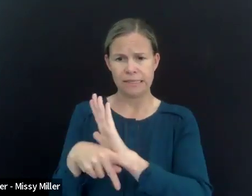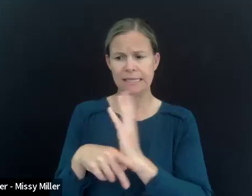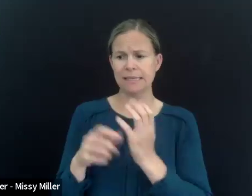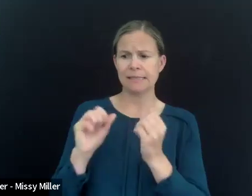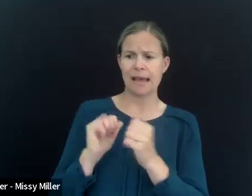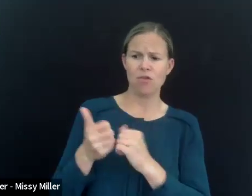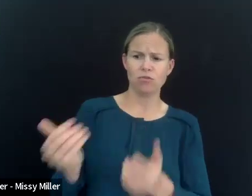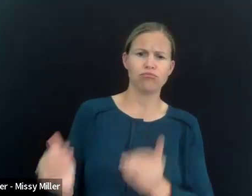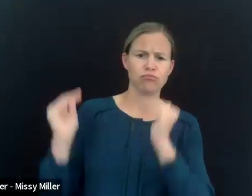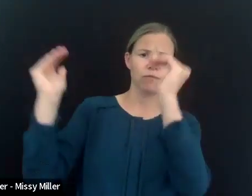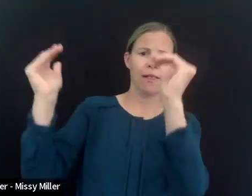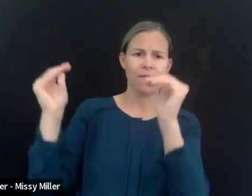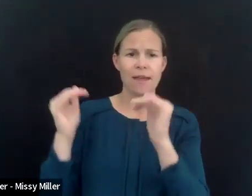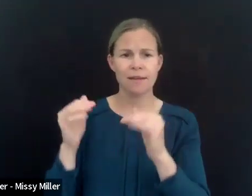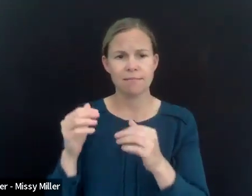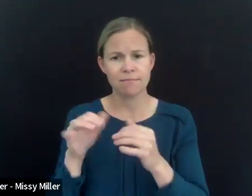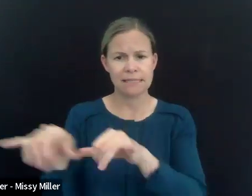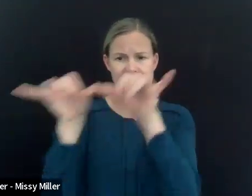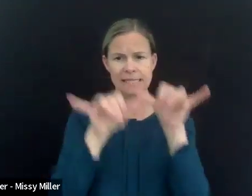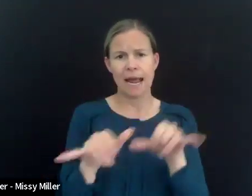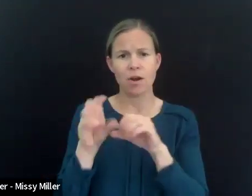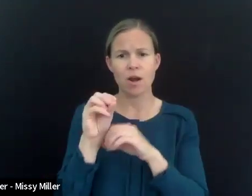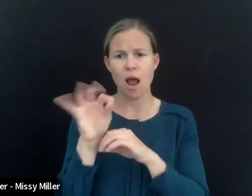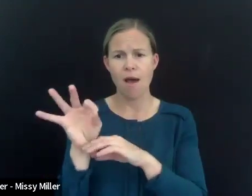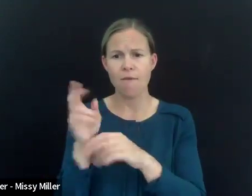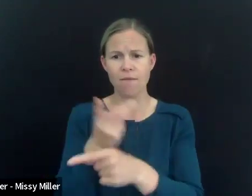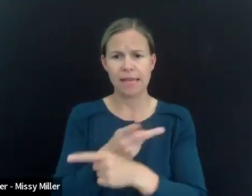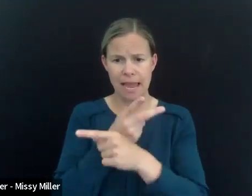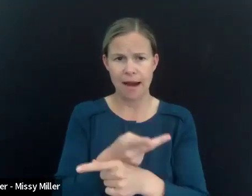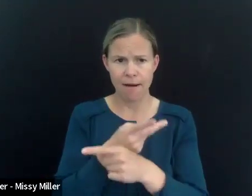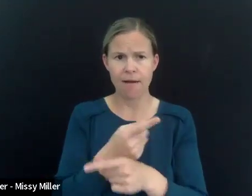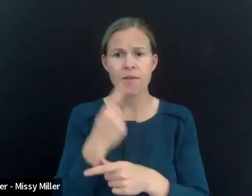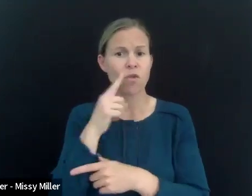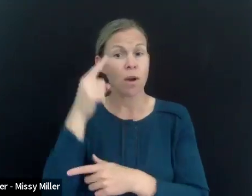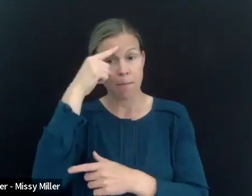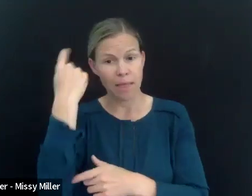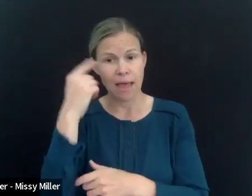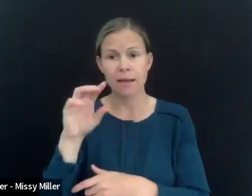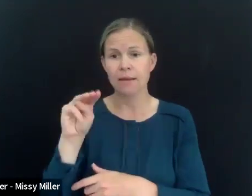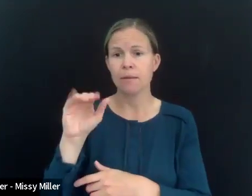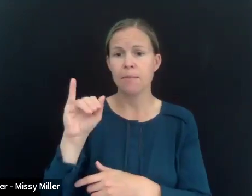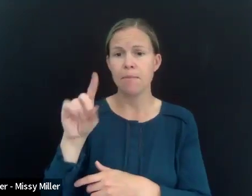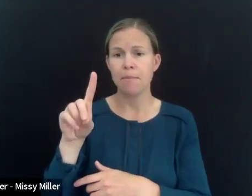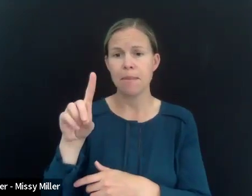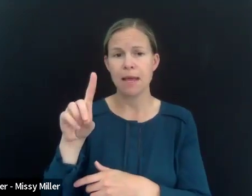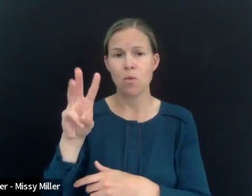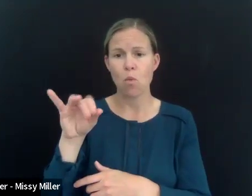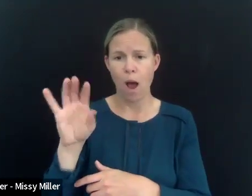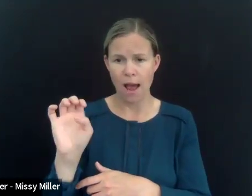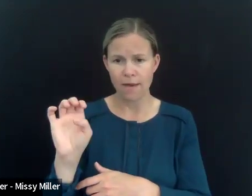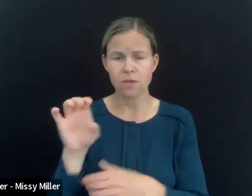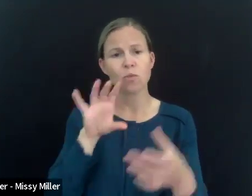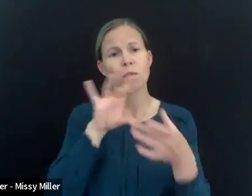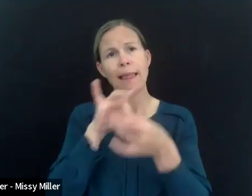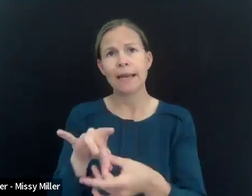and particularly that's provided by Black midwives. This includes like working on, like I said, issues around